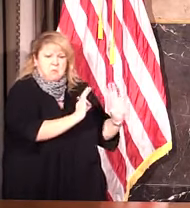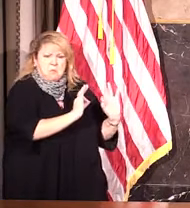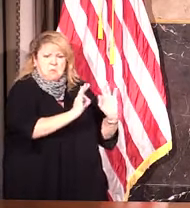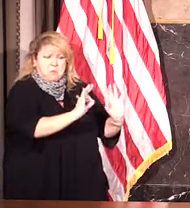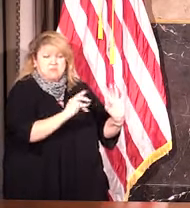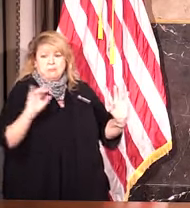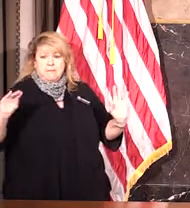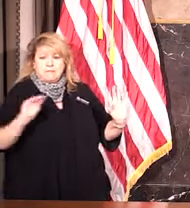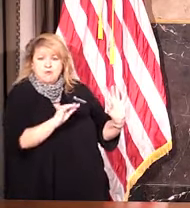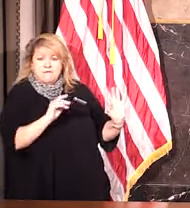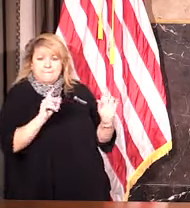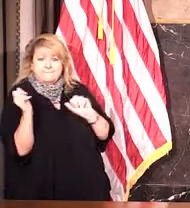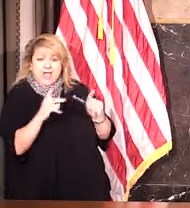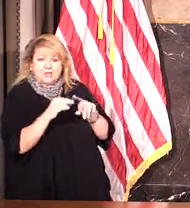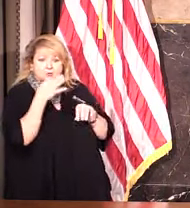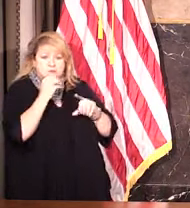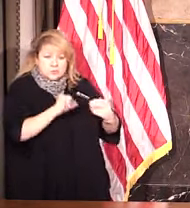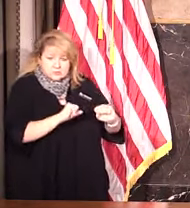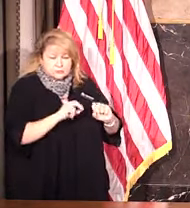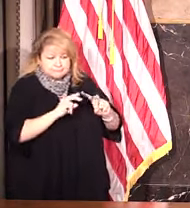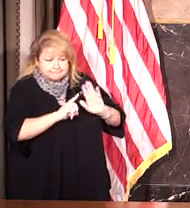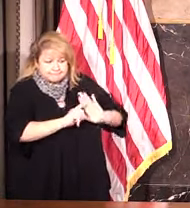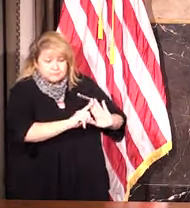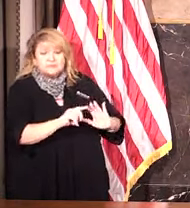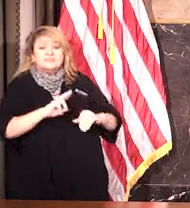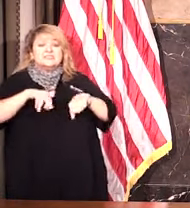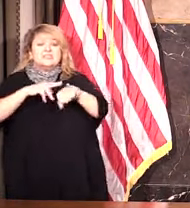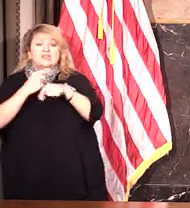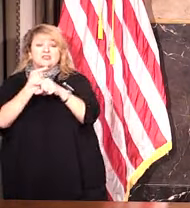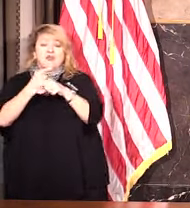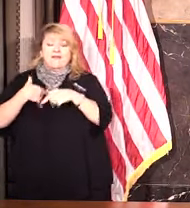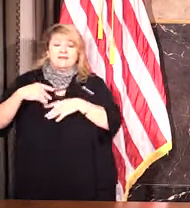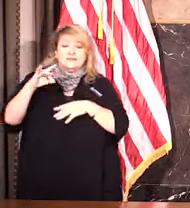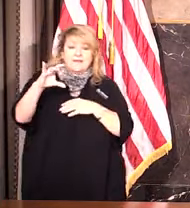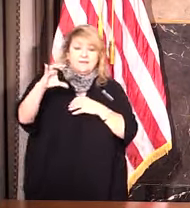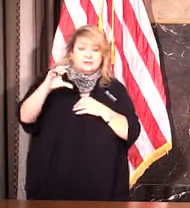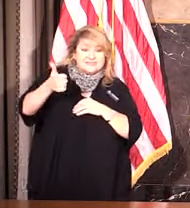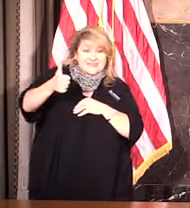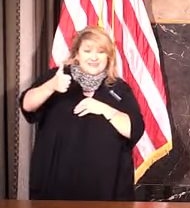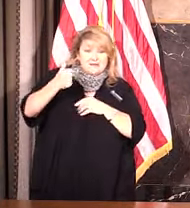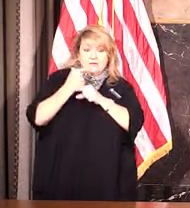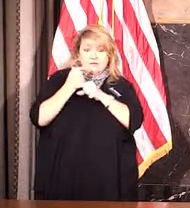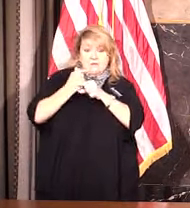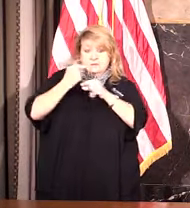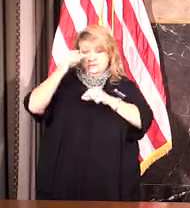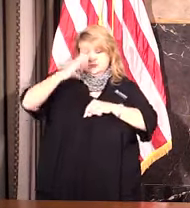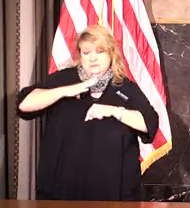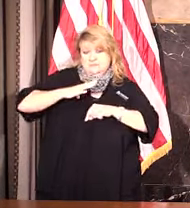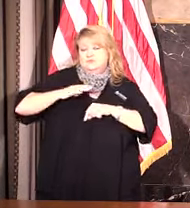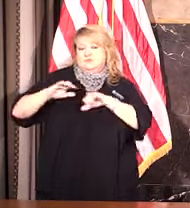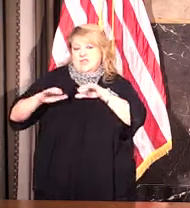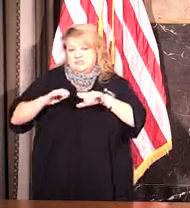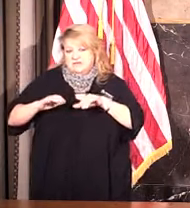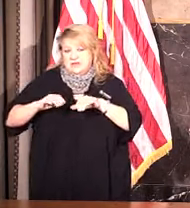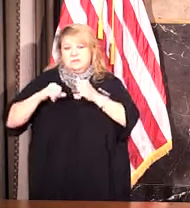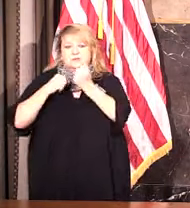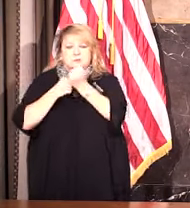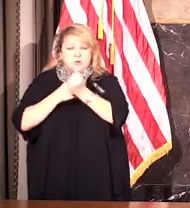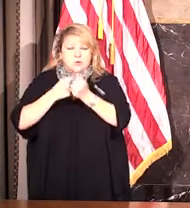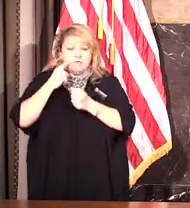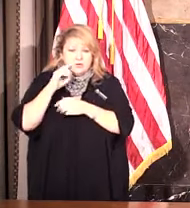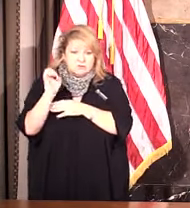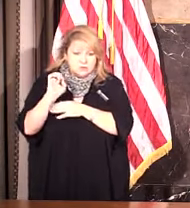as soon as we can. Currently, the National Guard has 810 guardsmen activated in support of emergency operations,